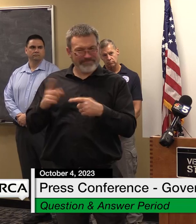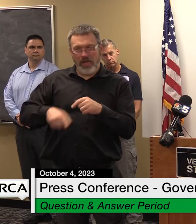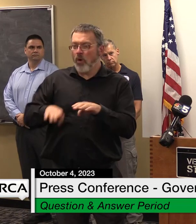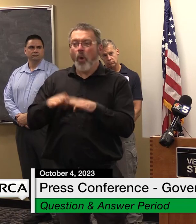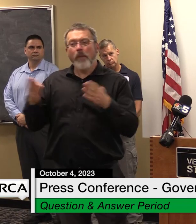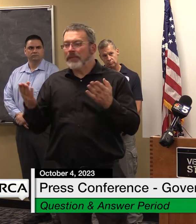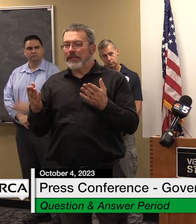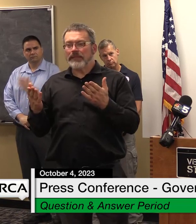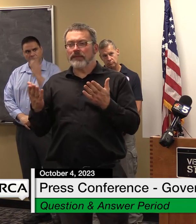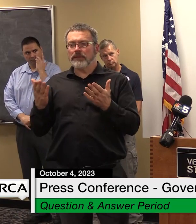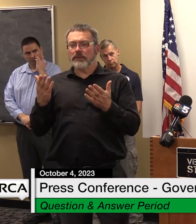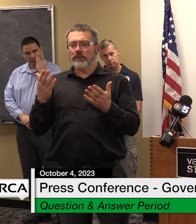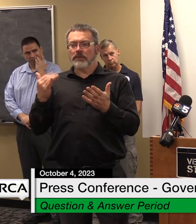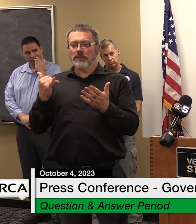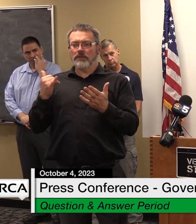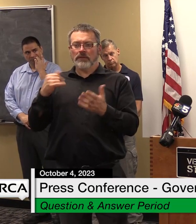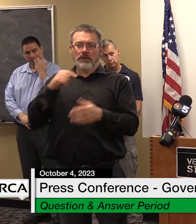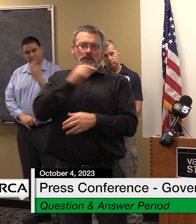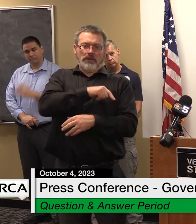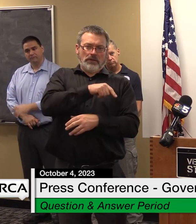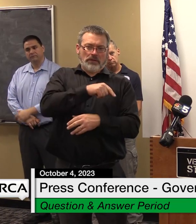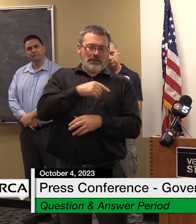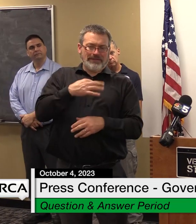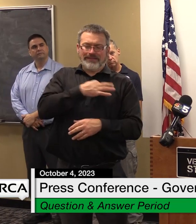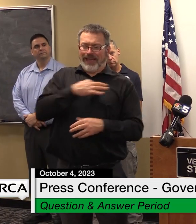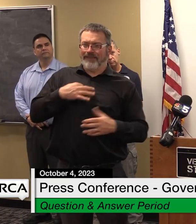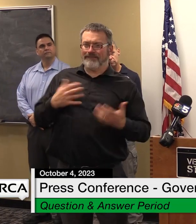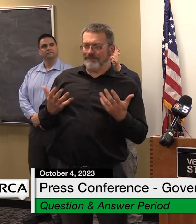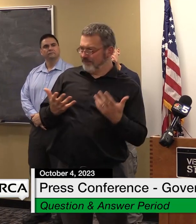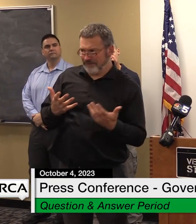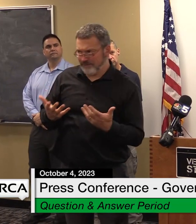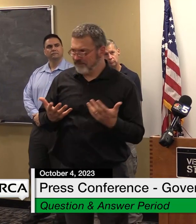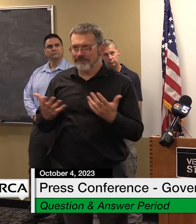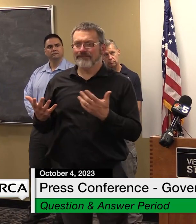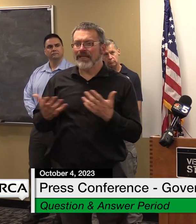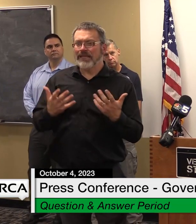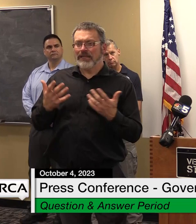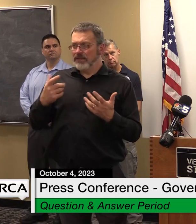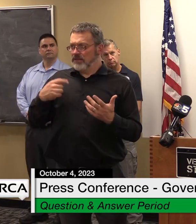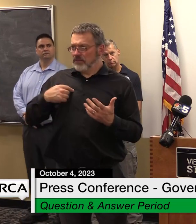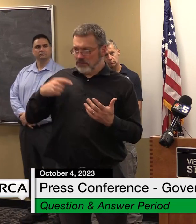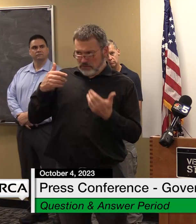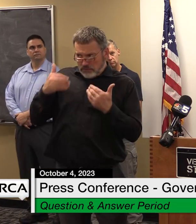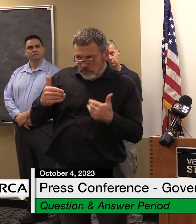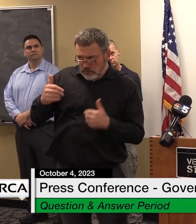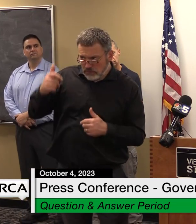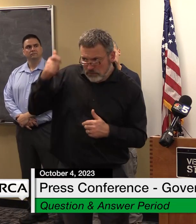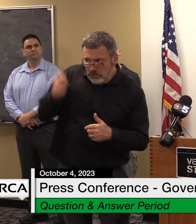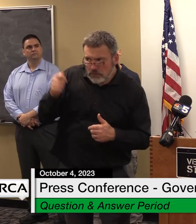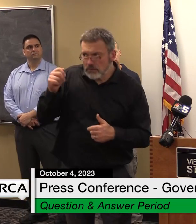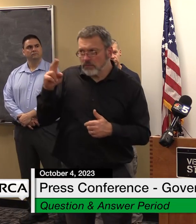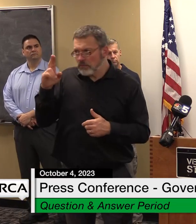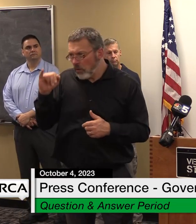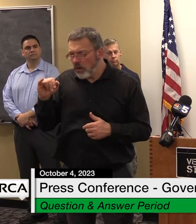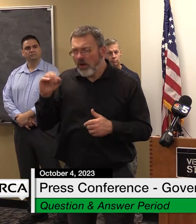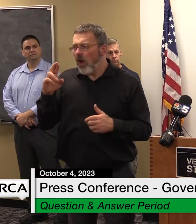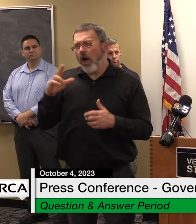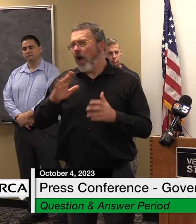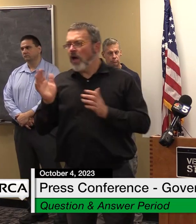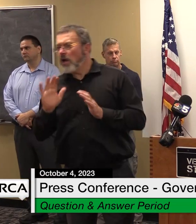this confusion about whether their workers can avail themselves of unemployment benefits in the interim. I